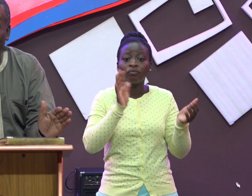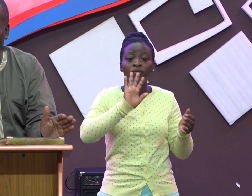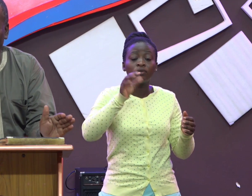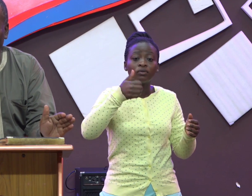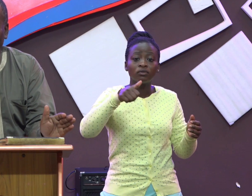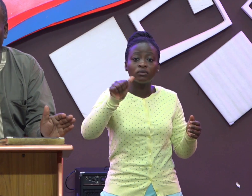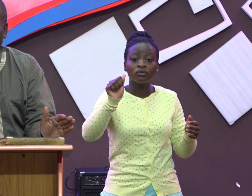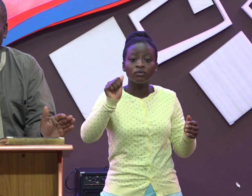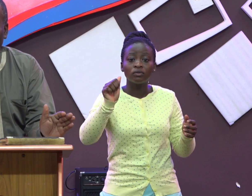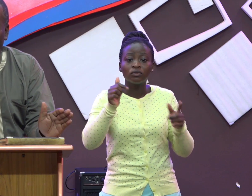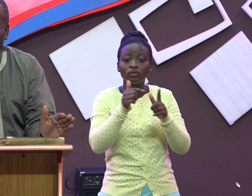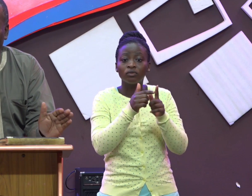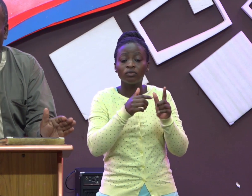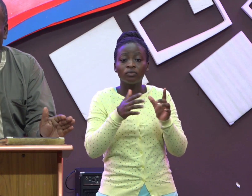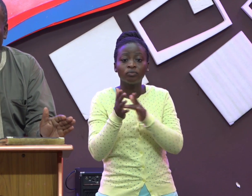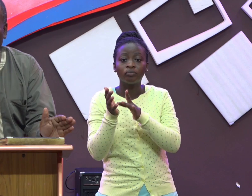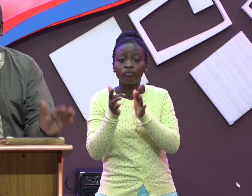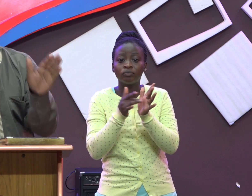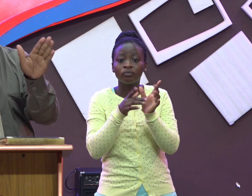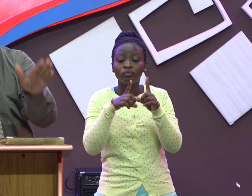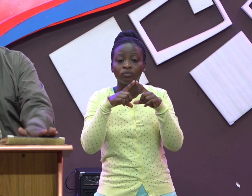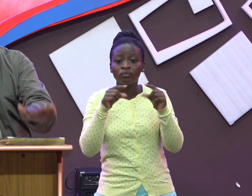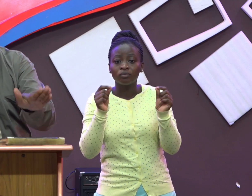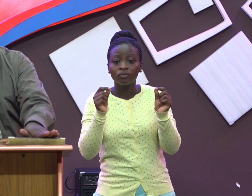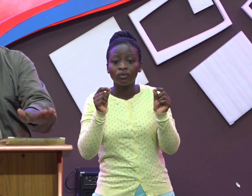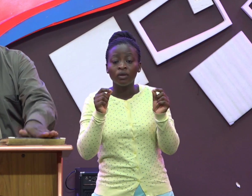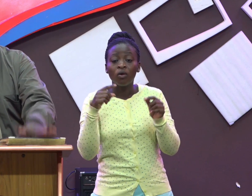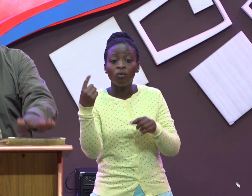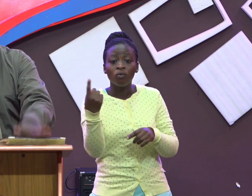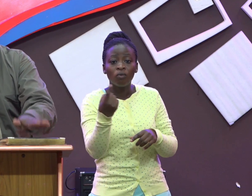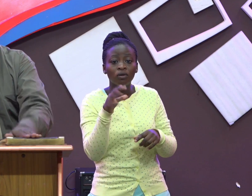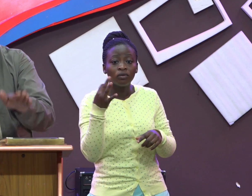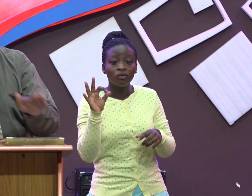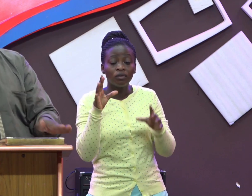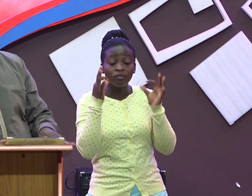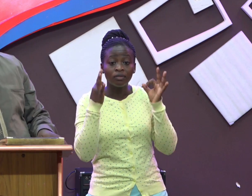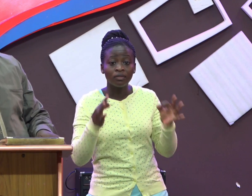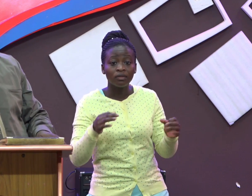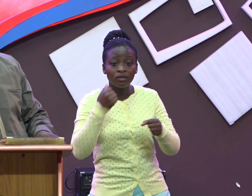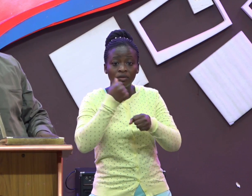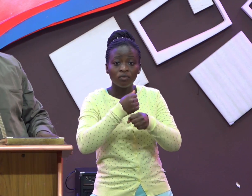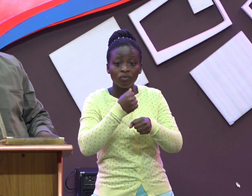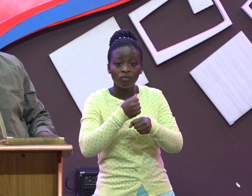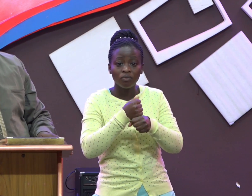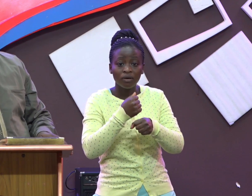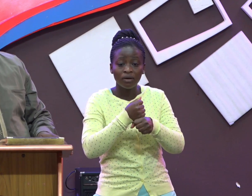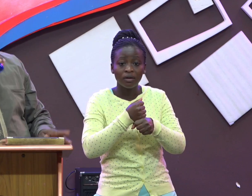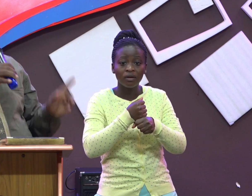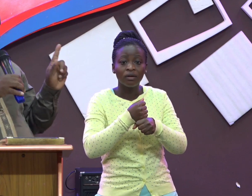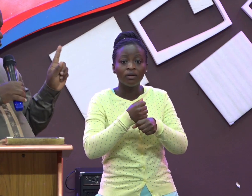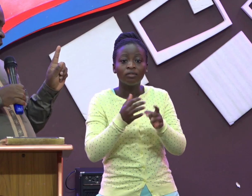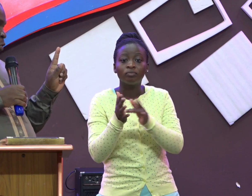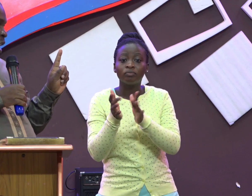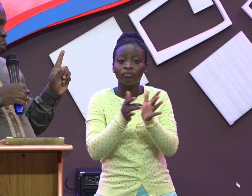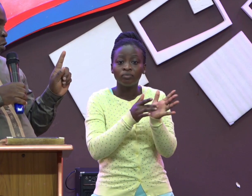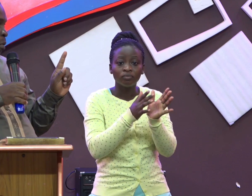Era kikozi. And it's powerful. Ekimu ku byekikola. One of the things it does. Omwoyo n'emmeeme. It separates, it distinguishes the soul and the spirit.